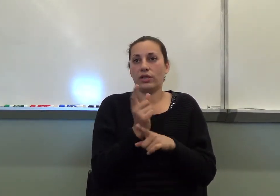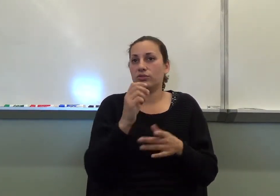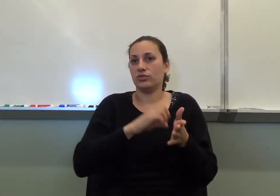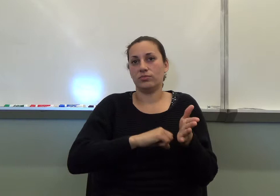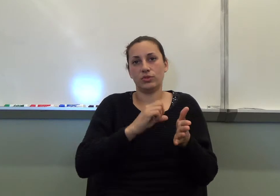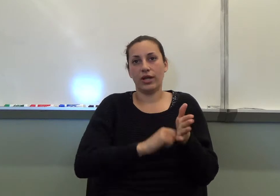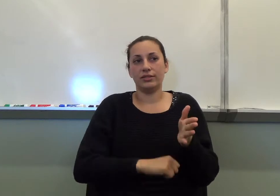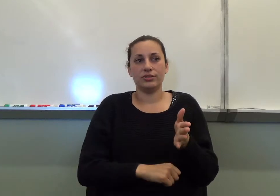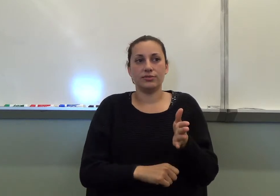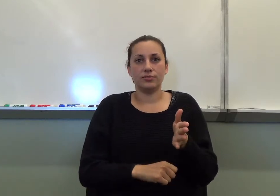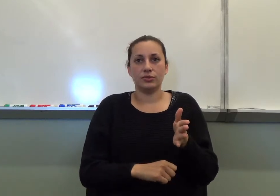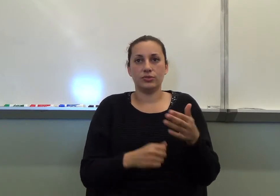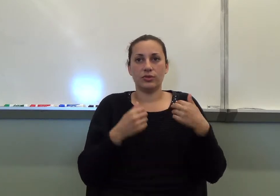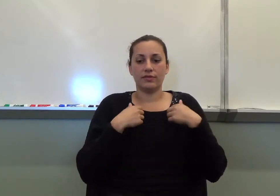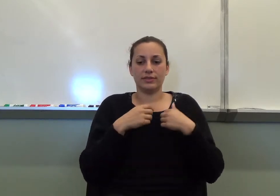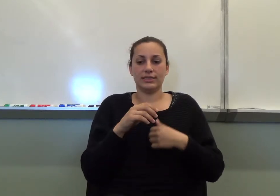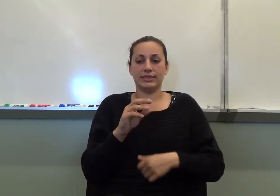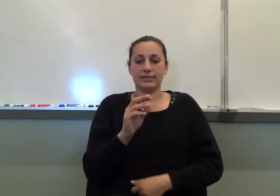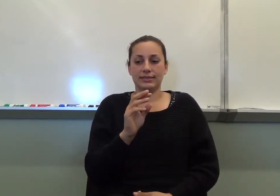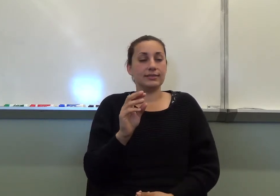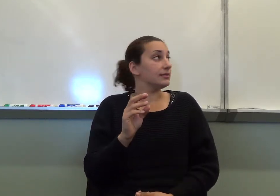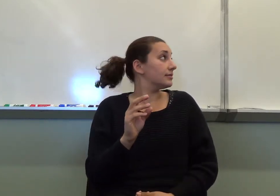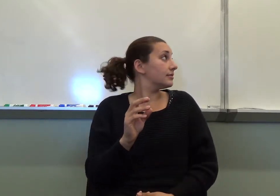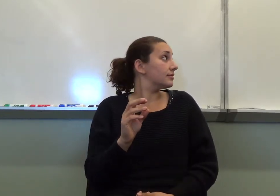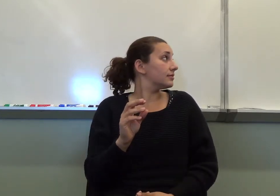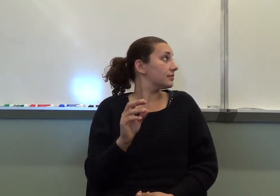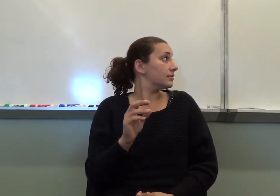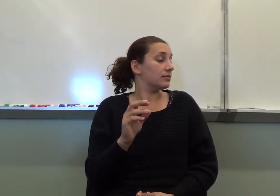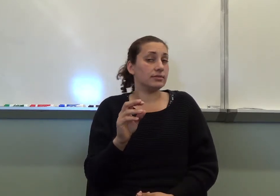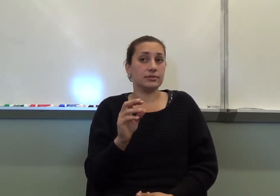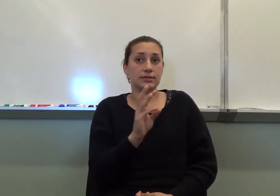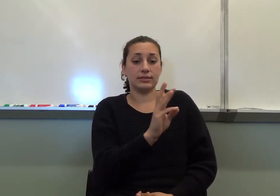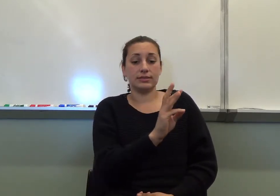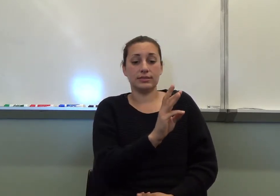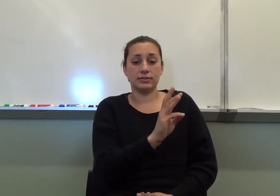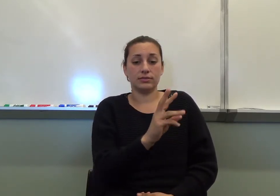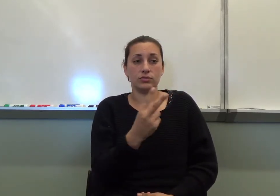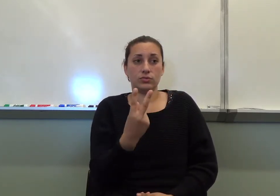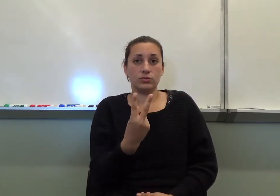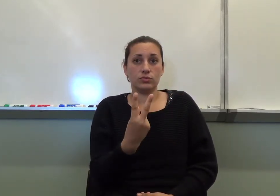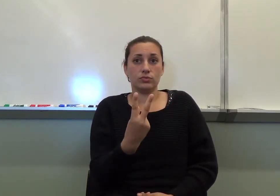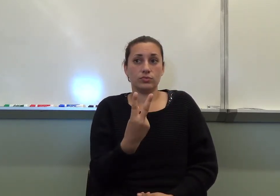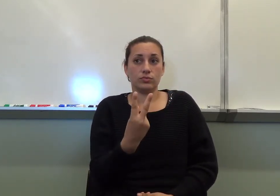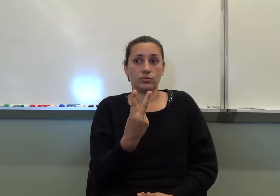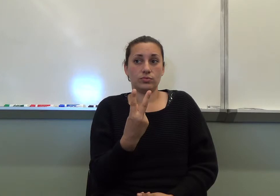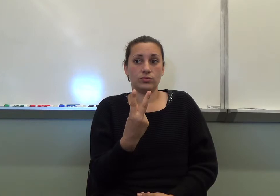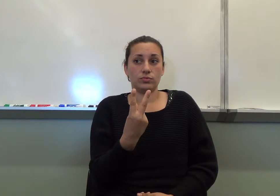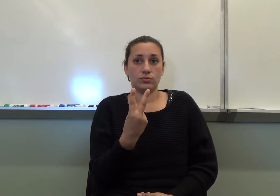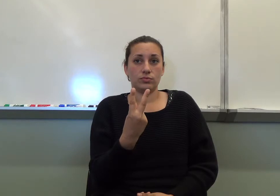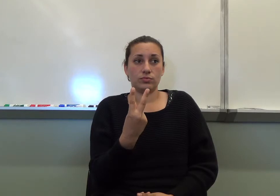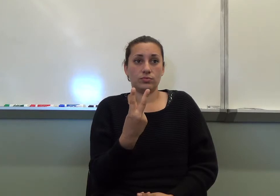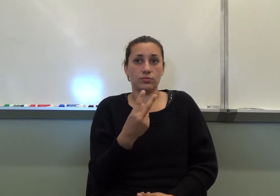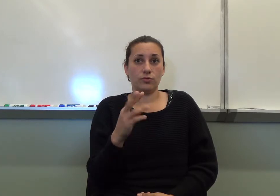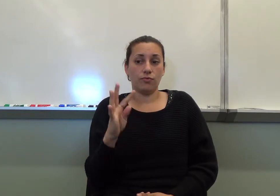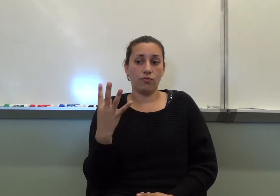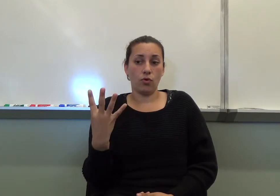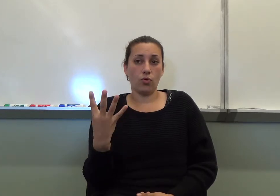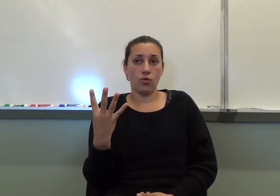gives you a 6 here, a 2 there. 7 take away 3 will give you a 4. So there it is. There's your